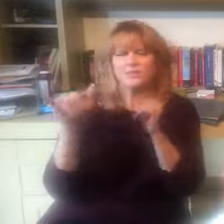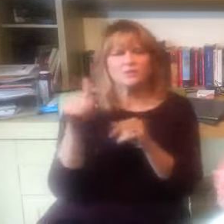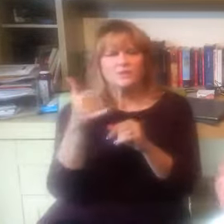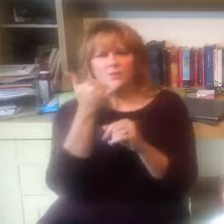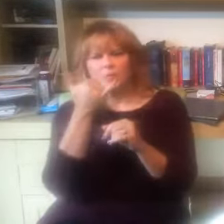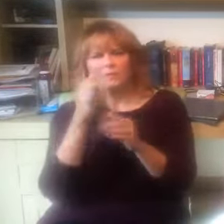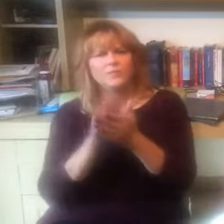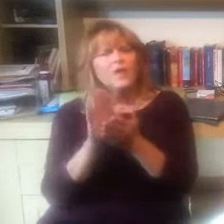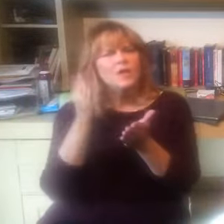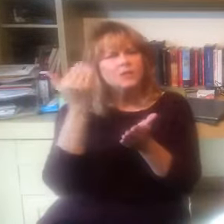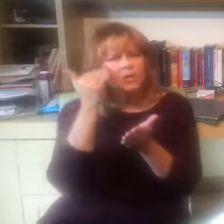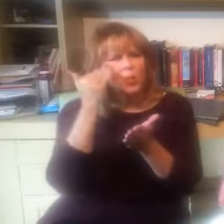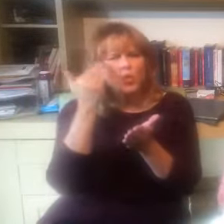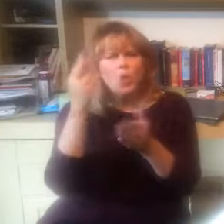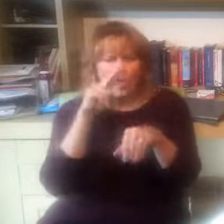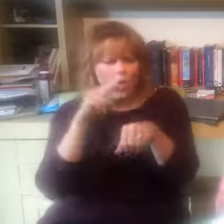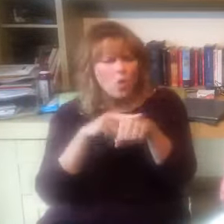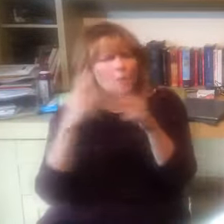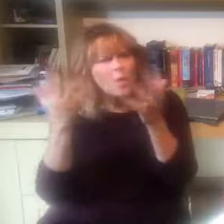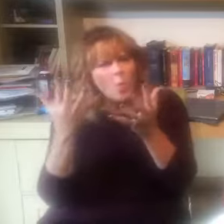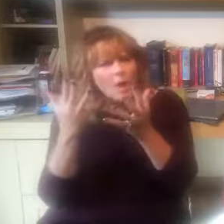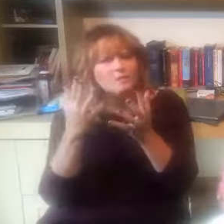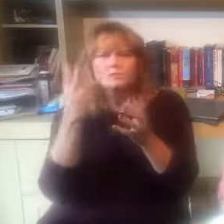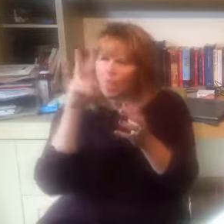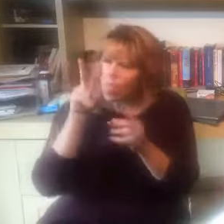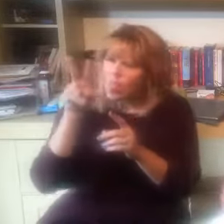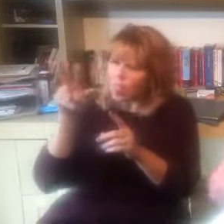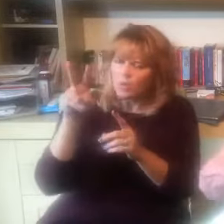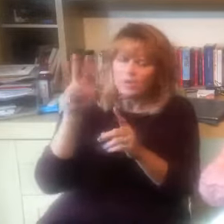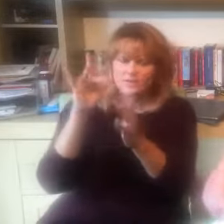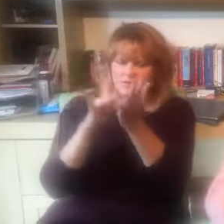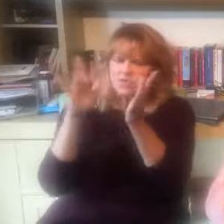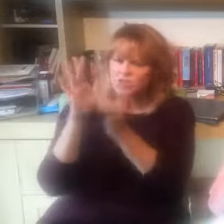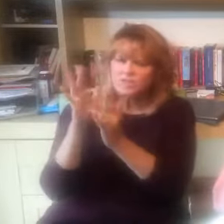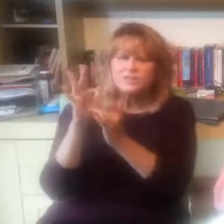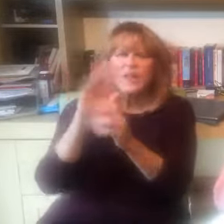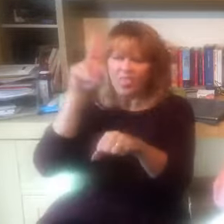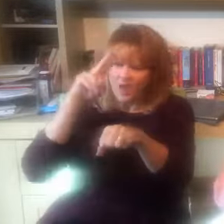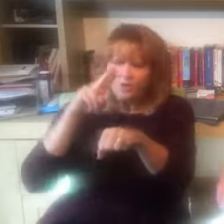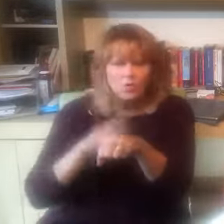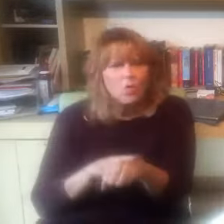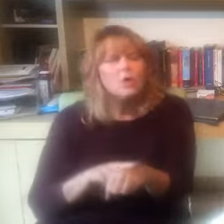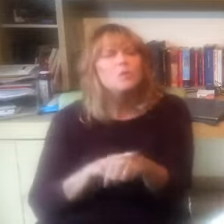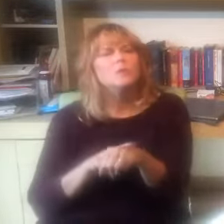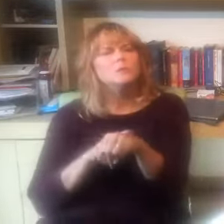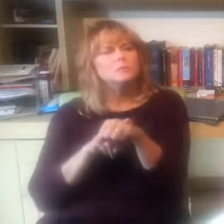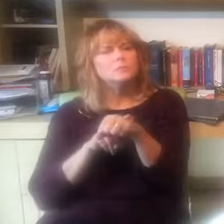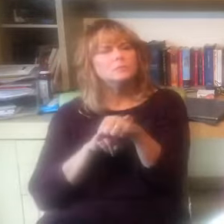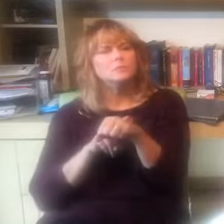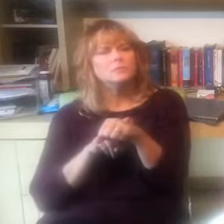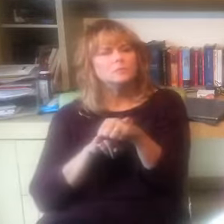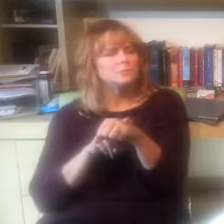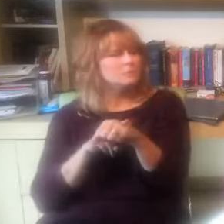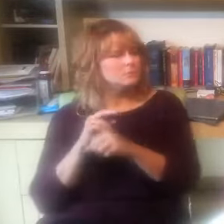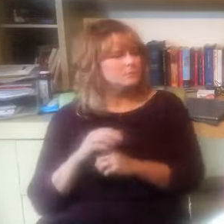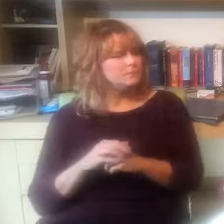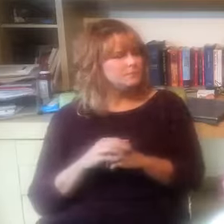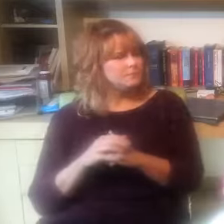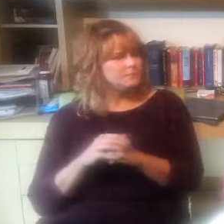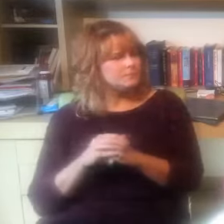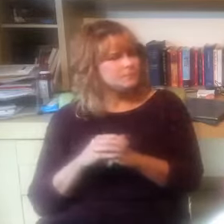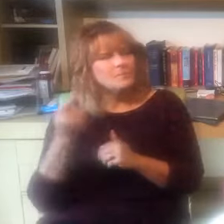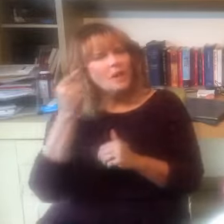So you want to know what normality is? Look at Jesus. What Jesus did is the normal standard.